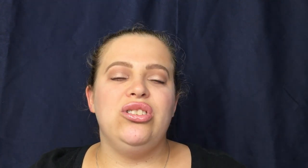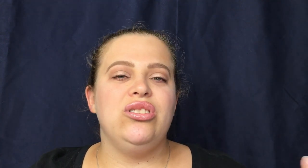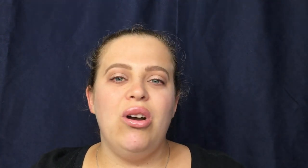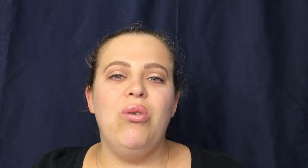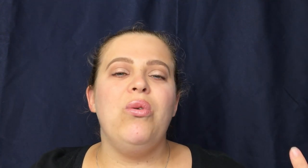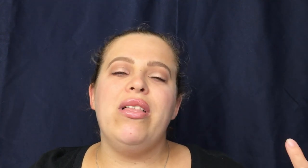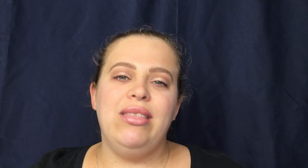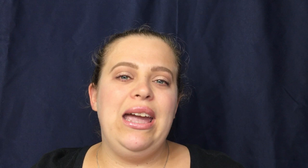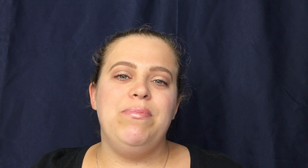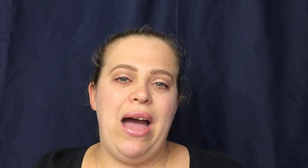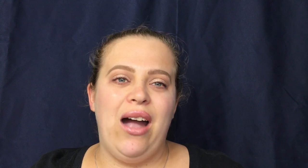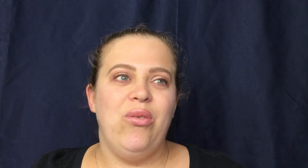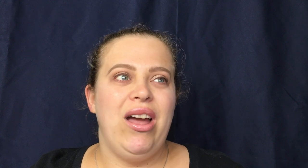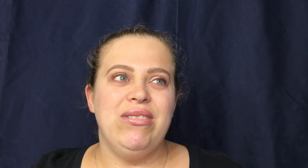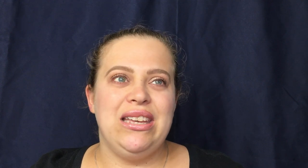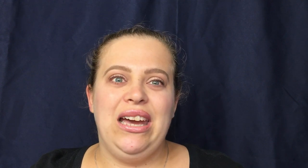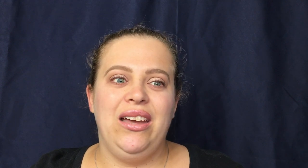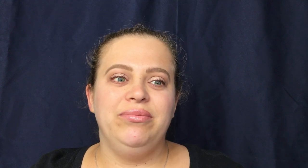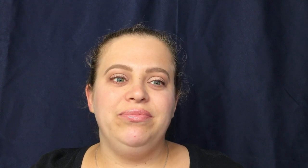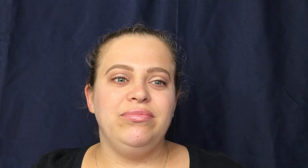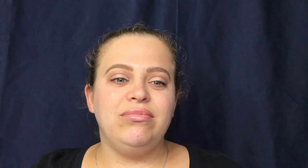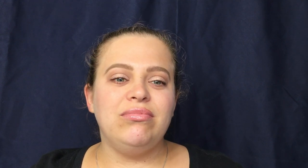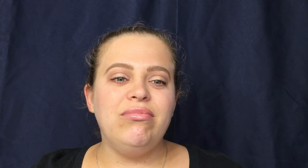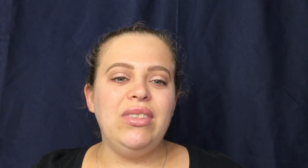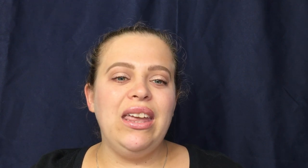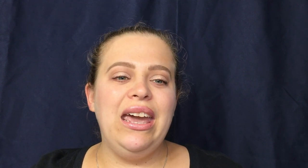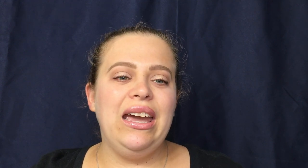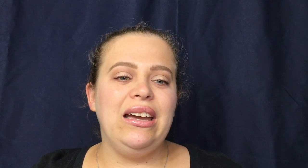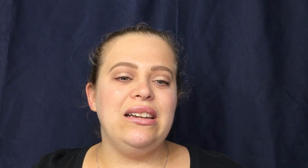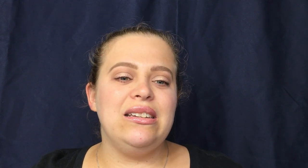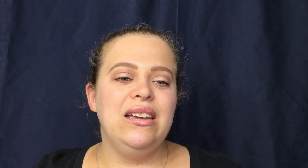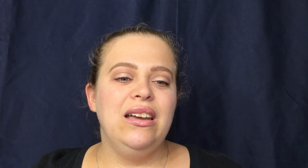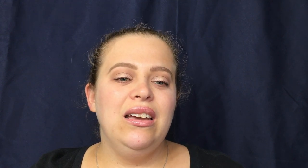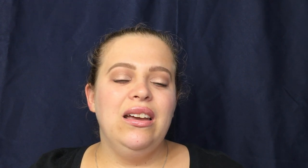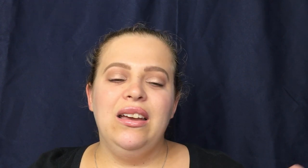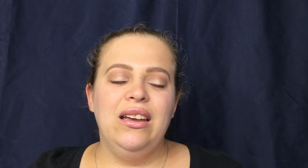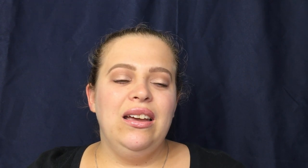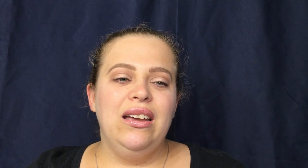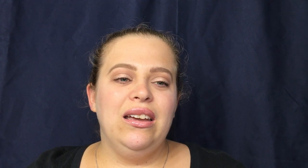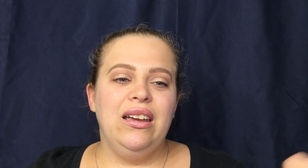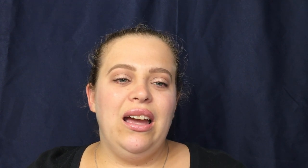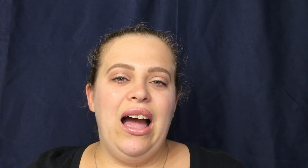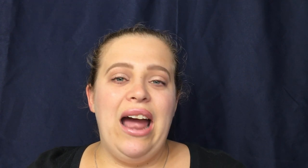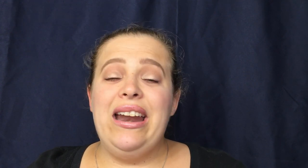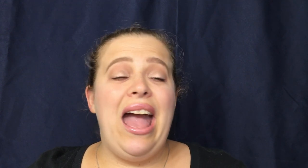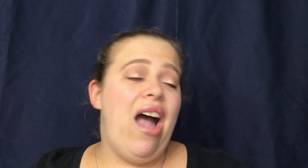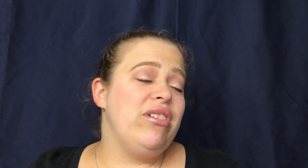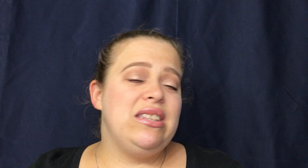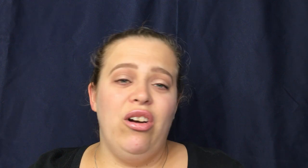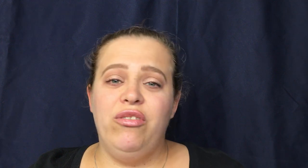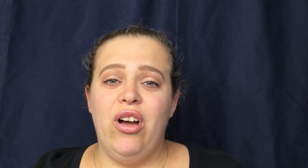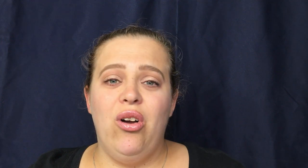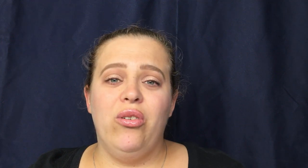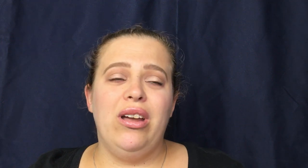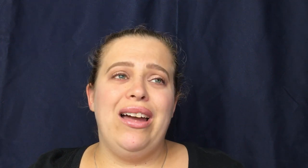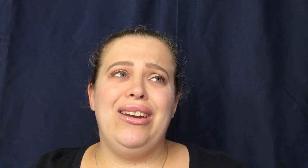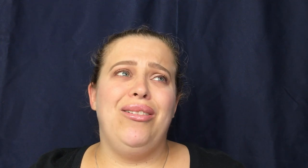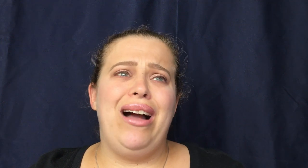so laid back when I was a kid. And I didn't have a cell phone. You know, I